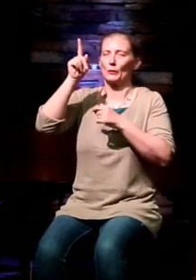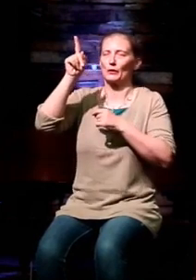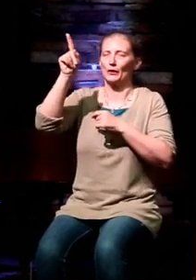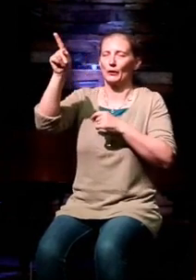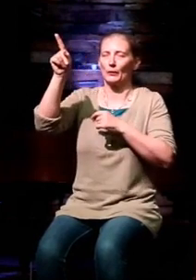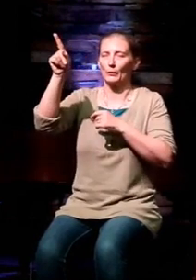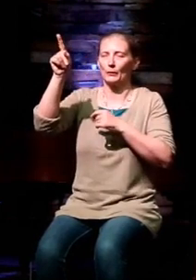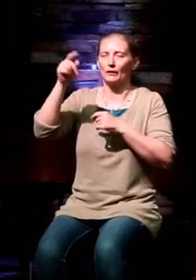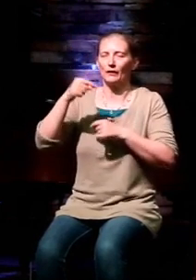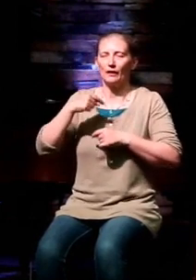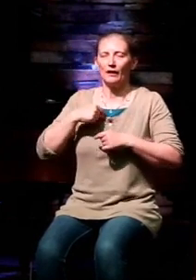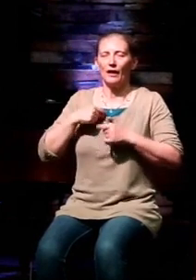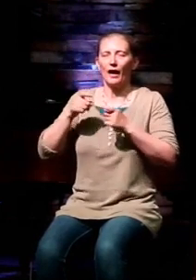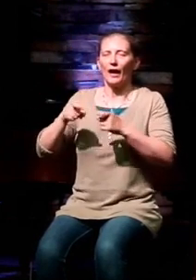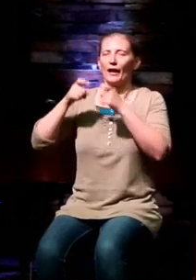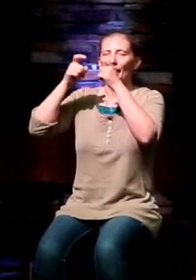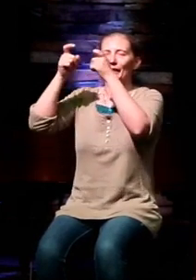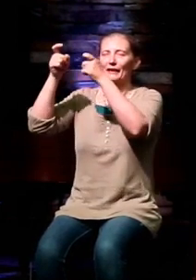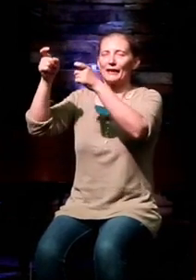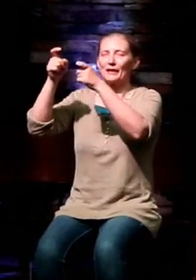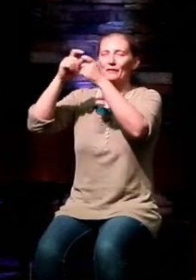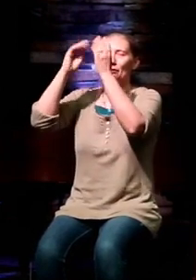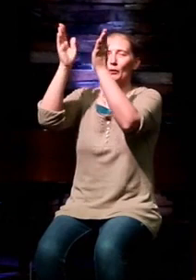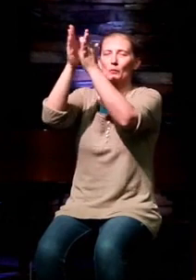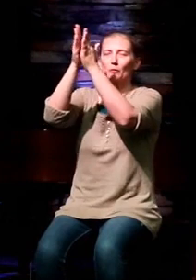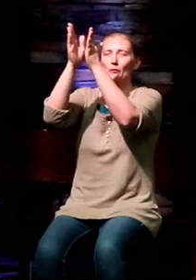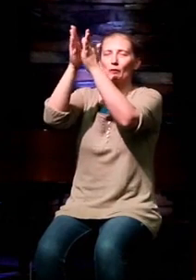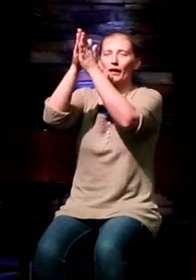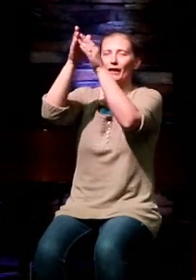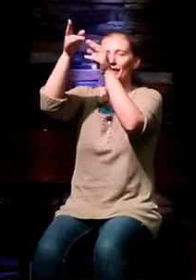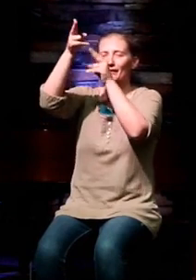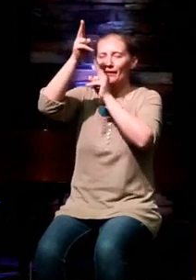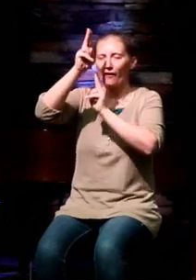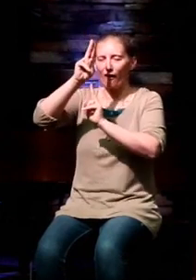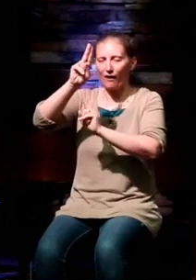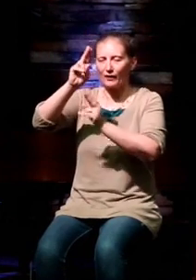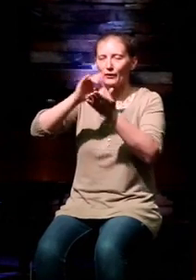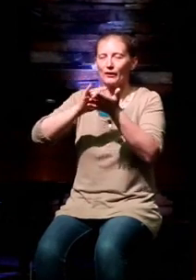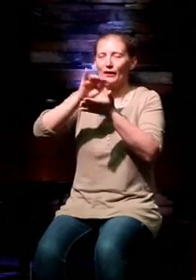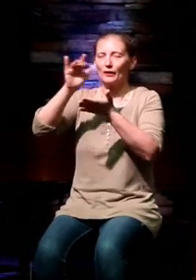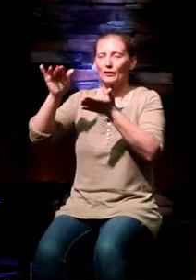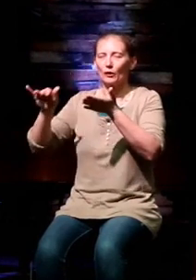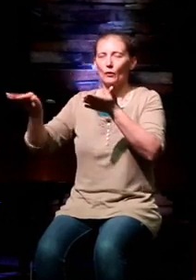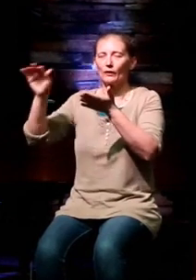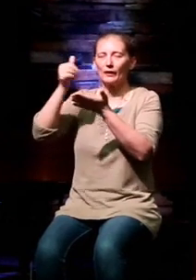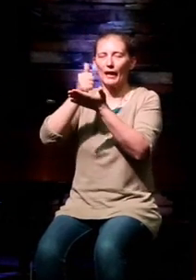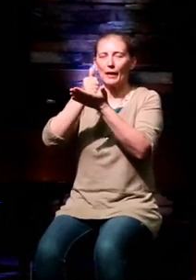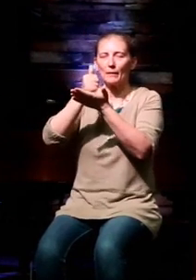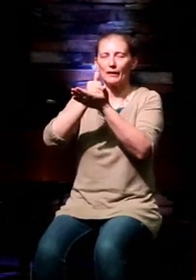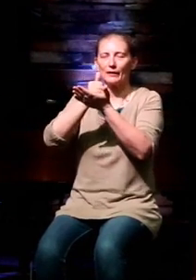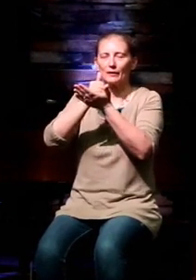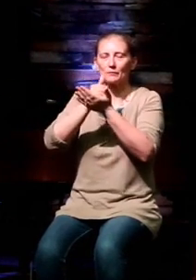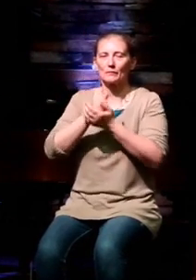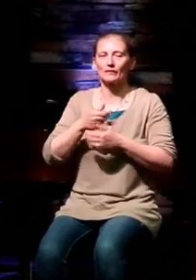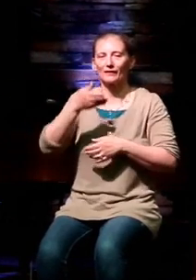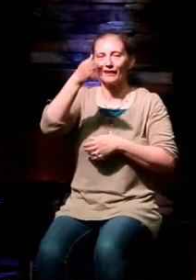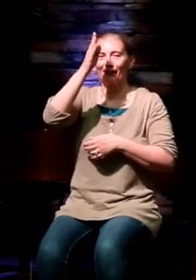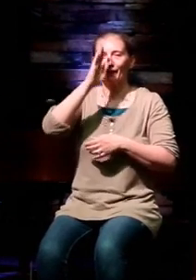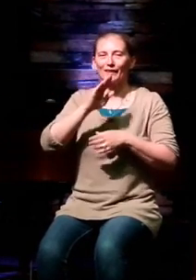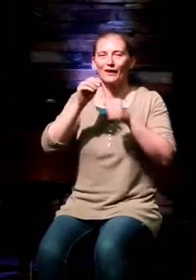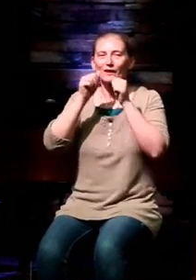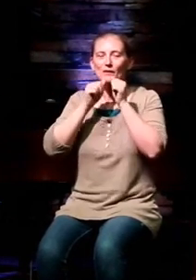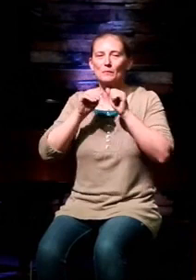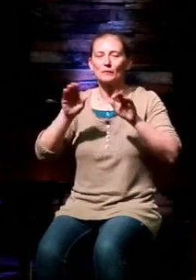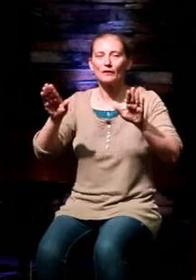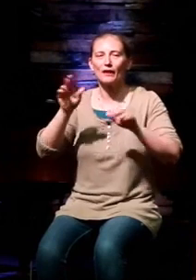ever before. I give you the praise, the glory, and the honor. In the mighty name of Jesus, I pray. And everyone said, amen. God bless you all.